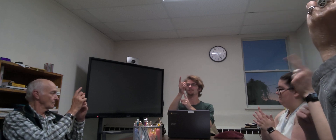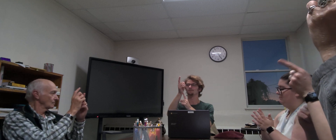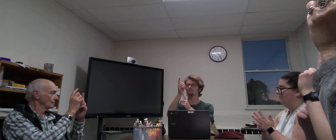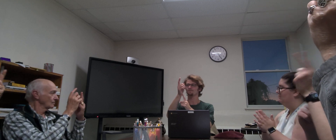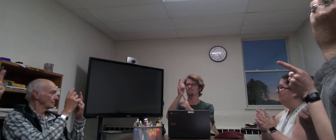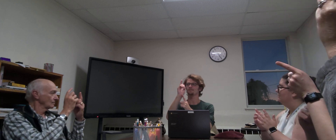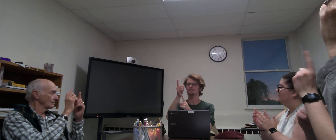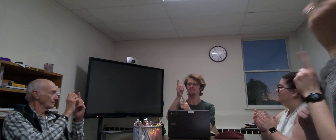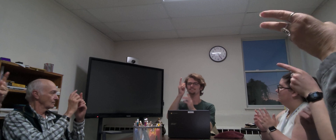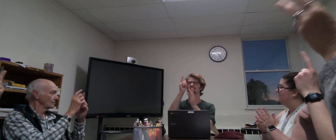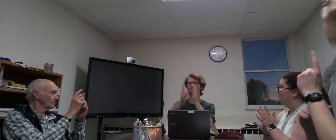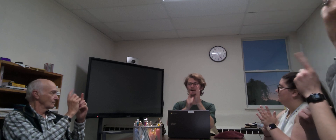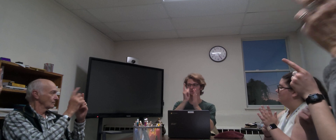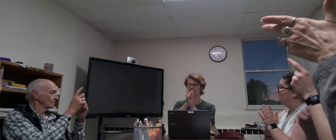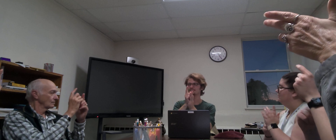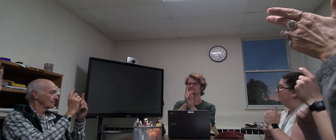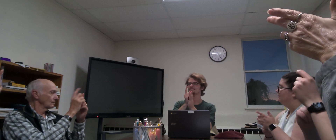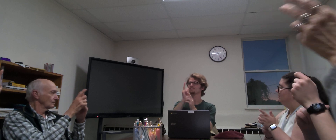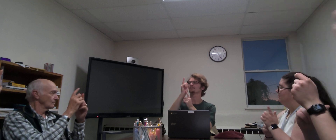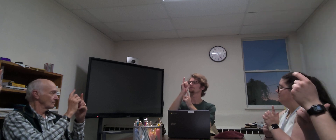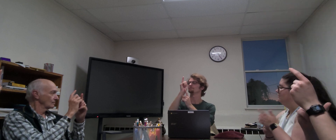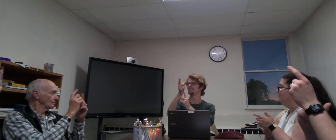arm. Minute, so hours, minutes.